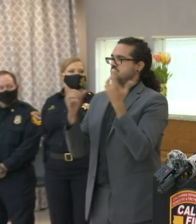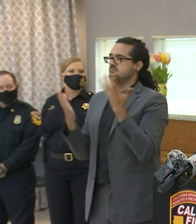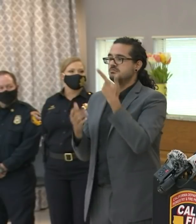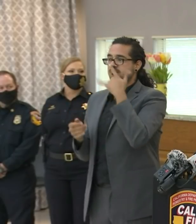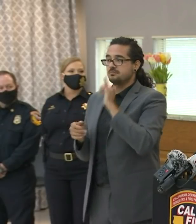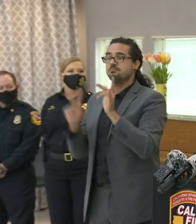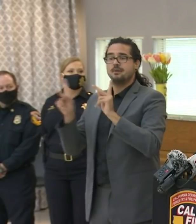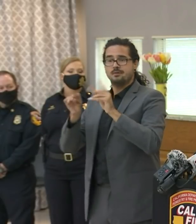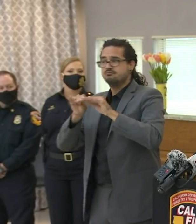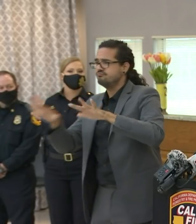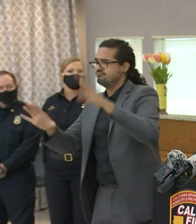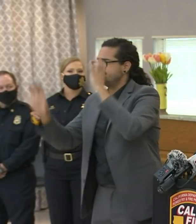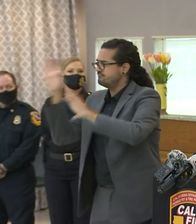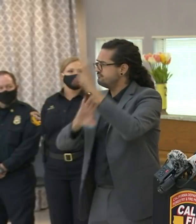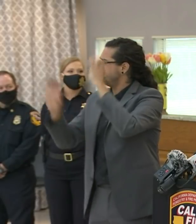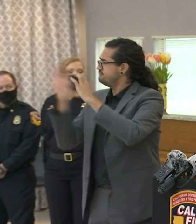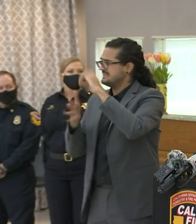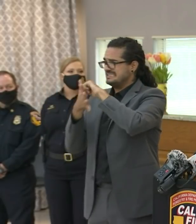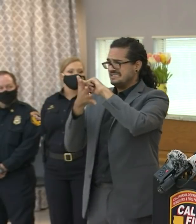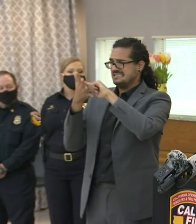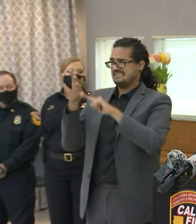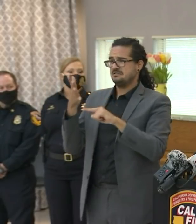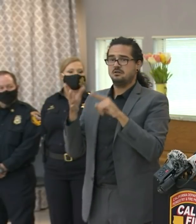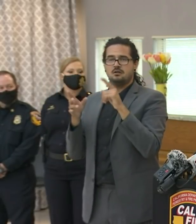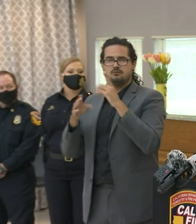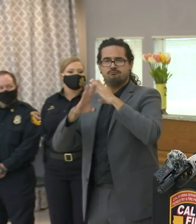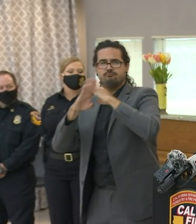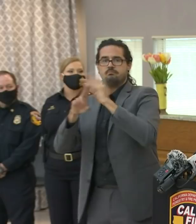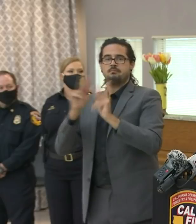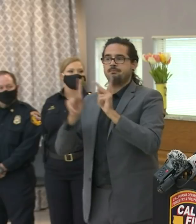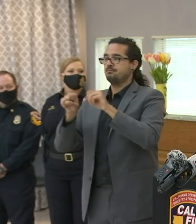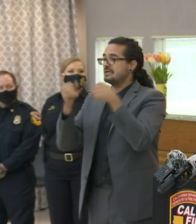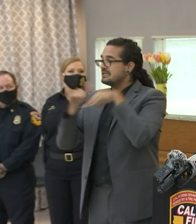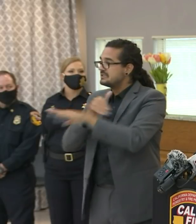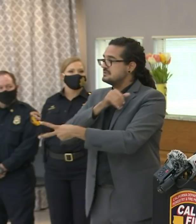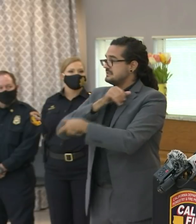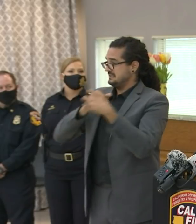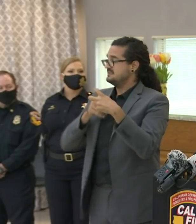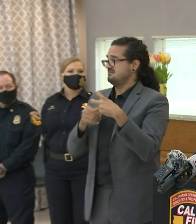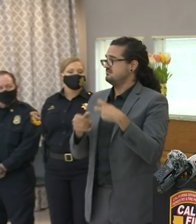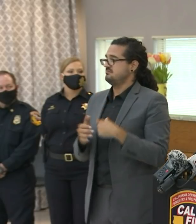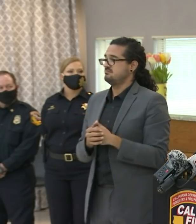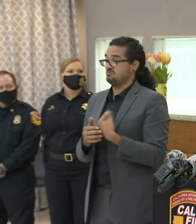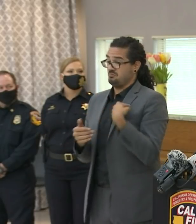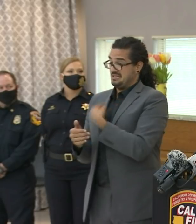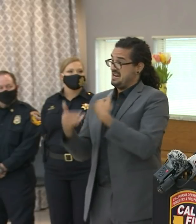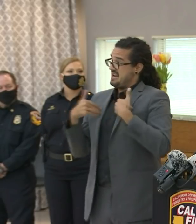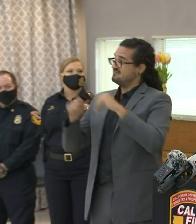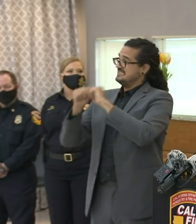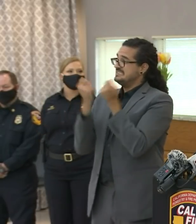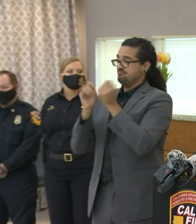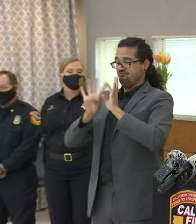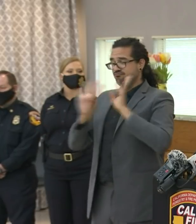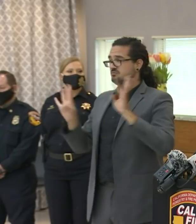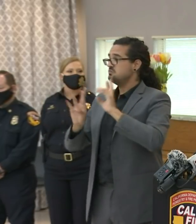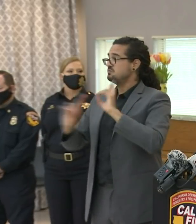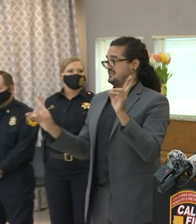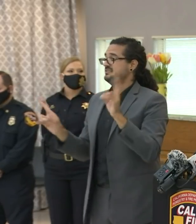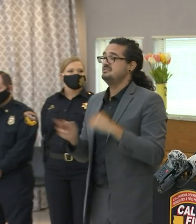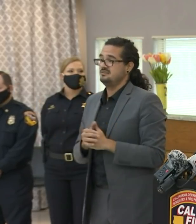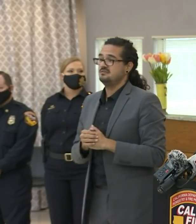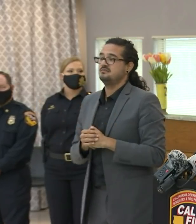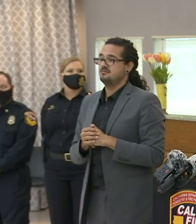so, and like I said, 2 of them that we came across just today. The weather's changing. I want to touch on that for just a second.